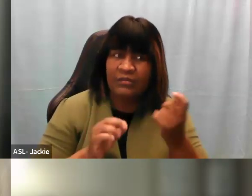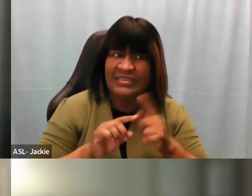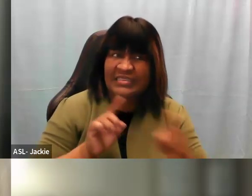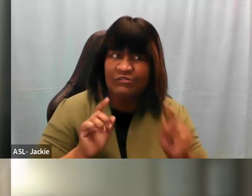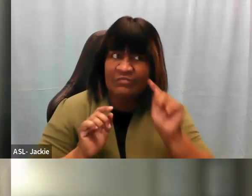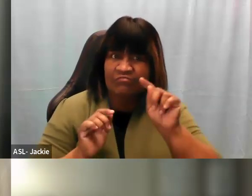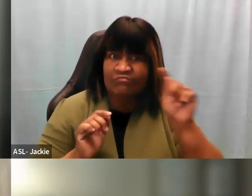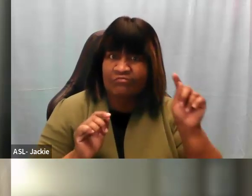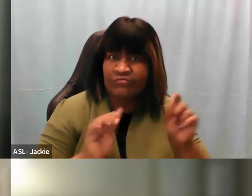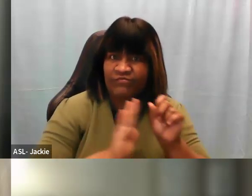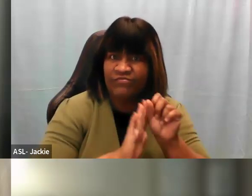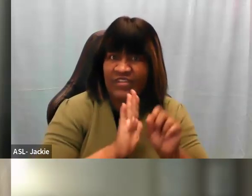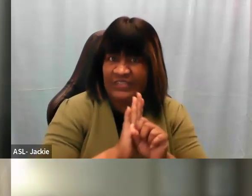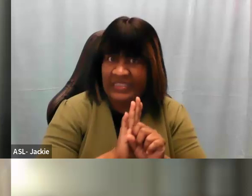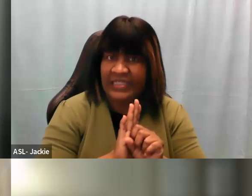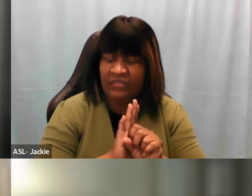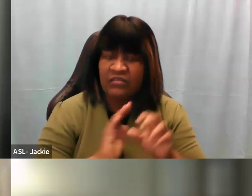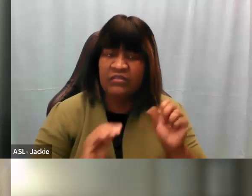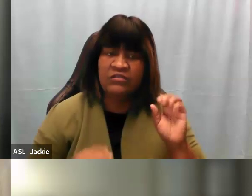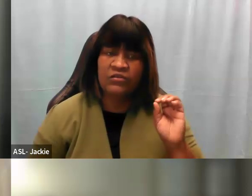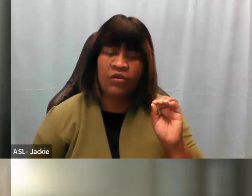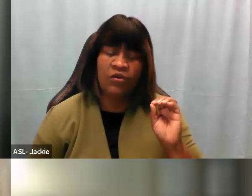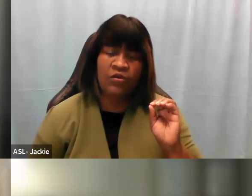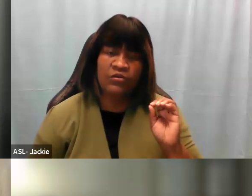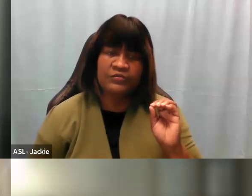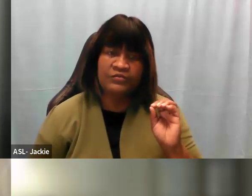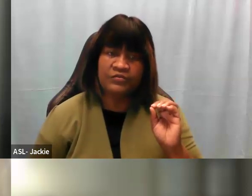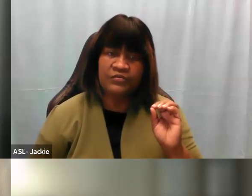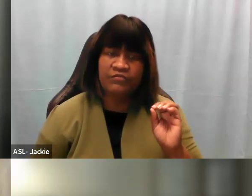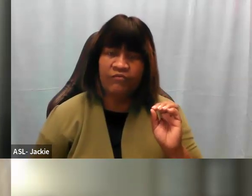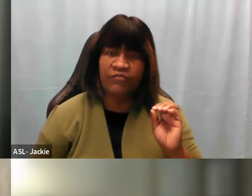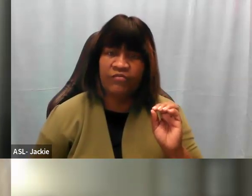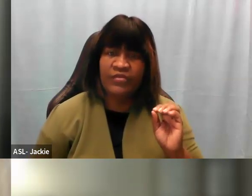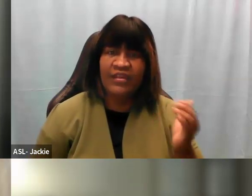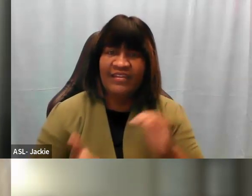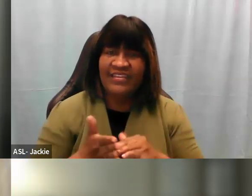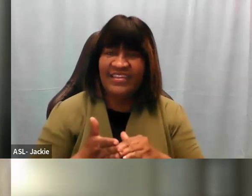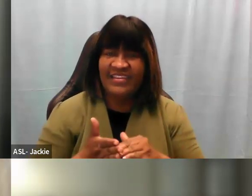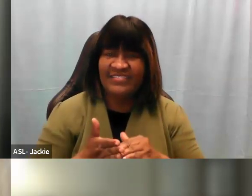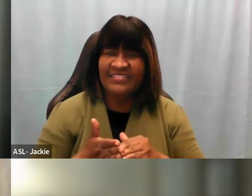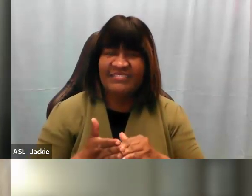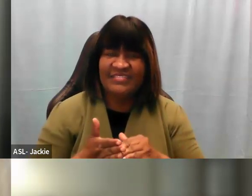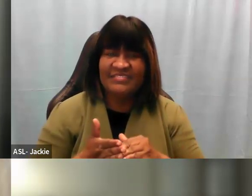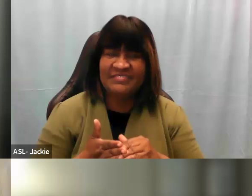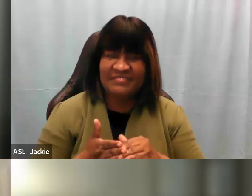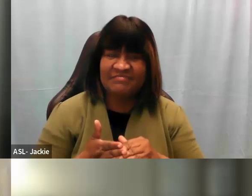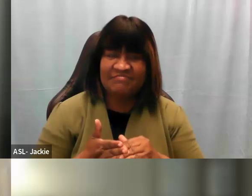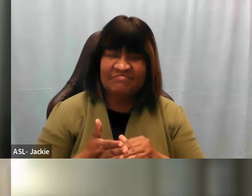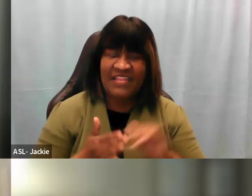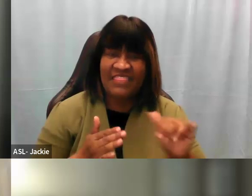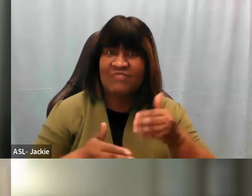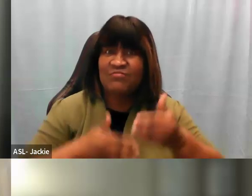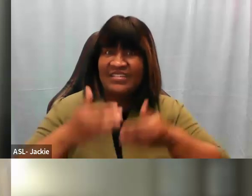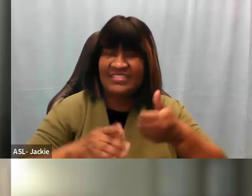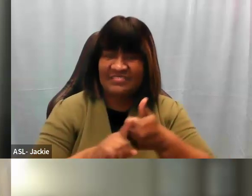different in every state. So and I want to come back to that process, but at first